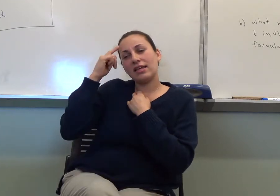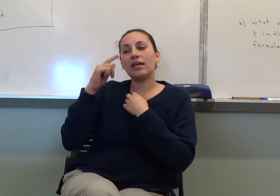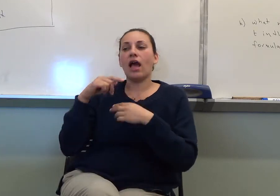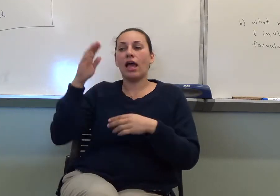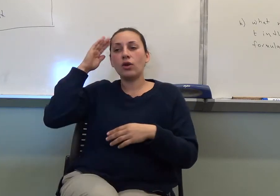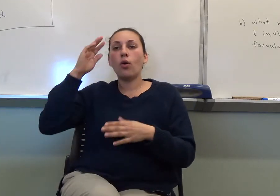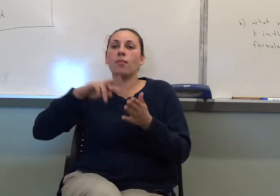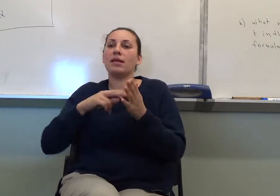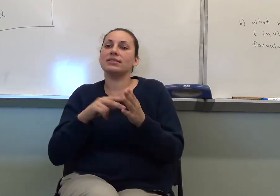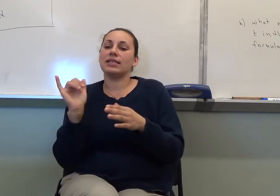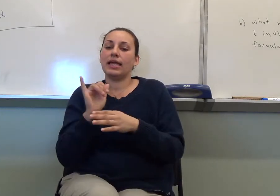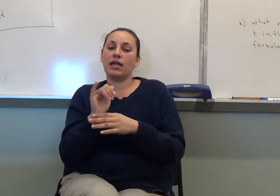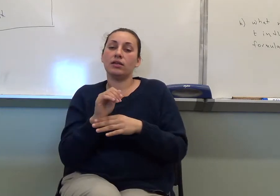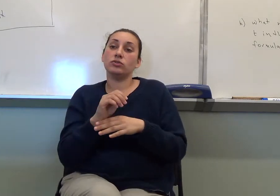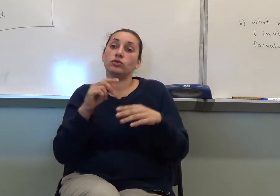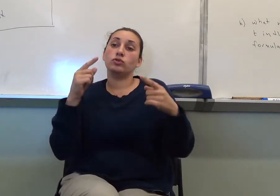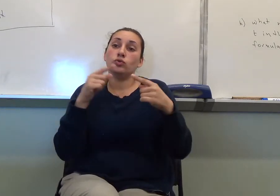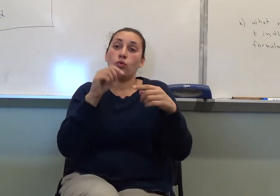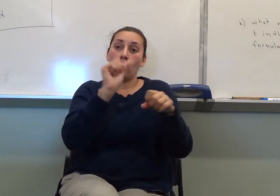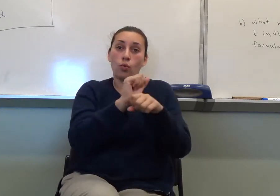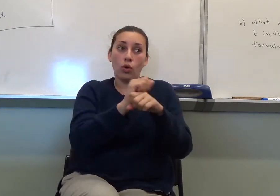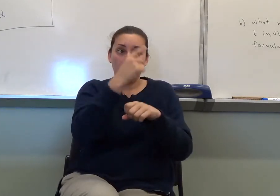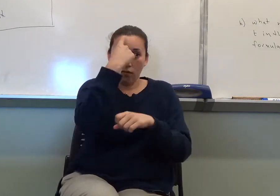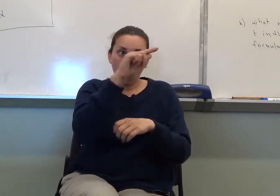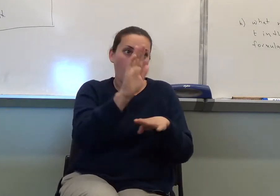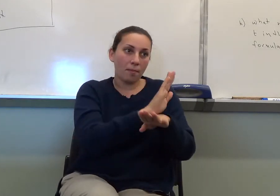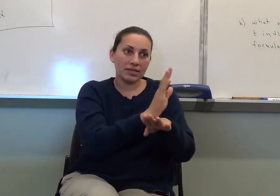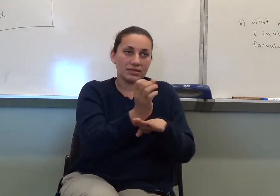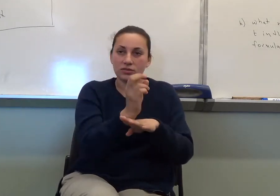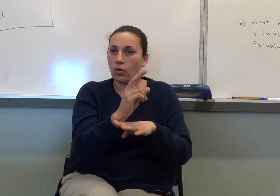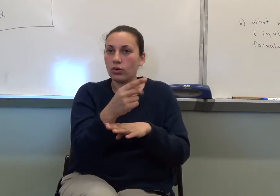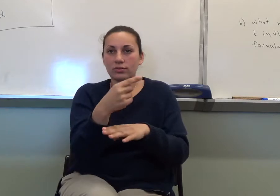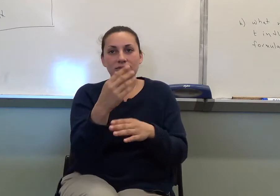looking for. $31.50 is her commission.